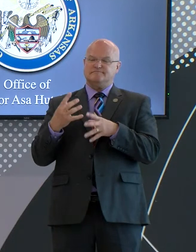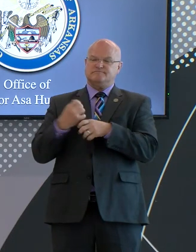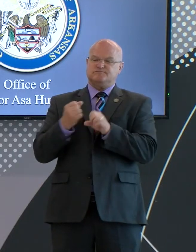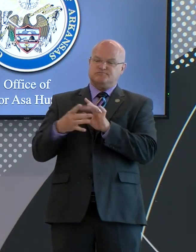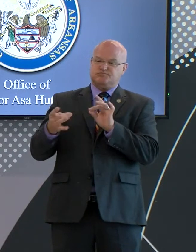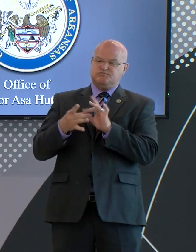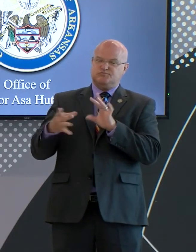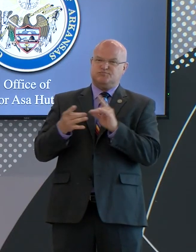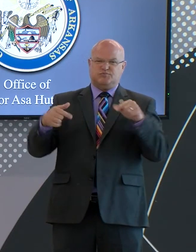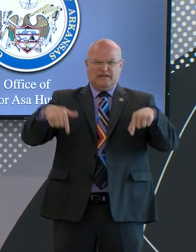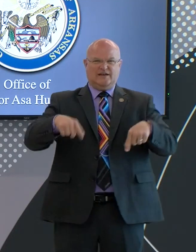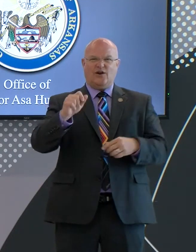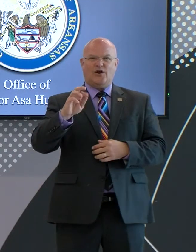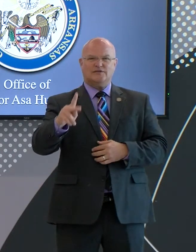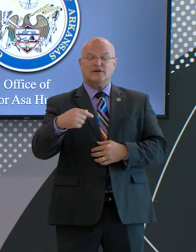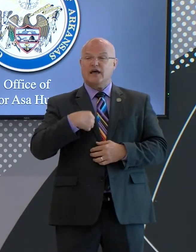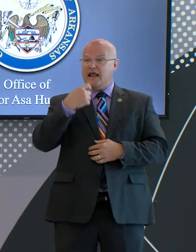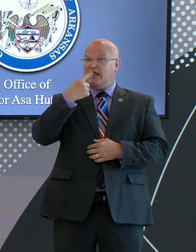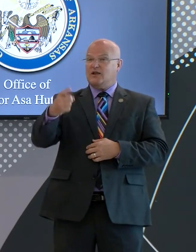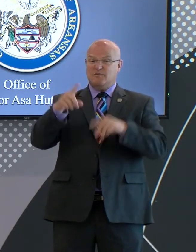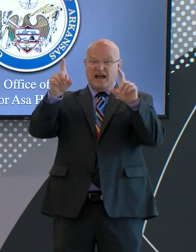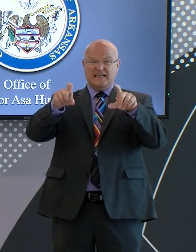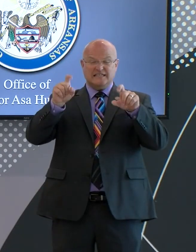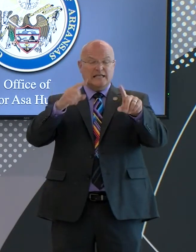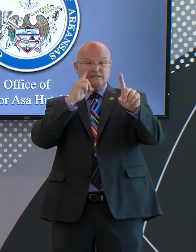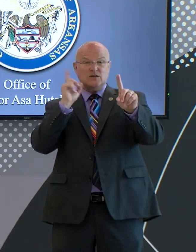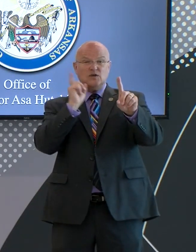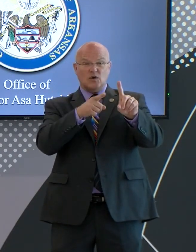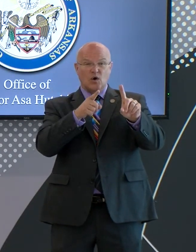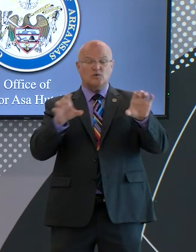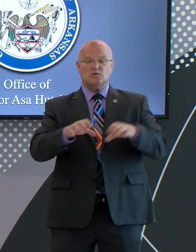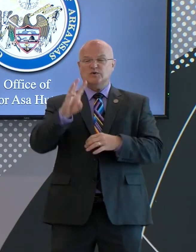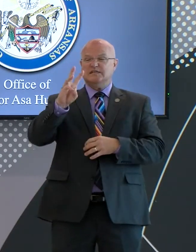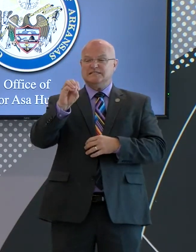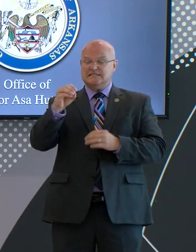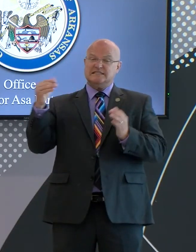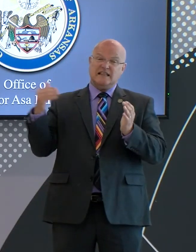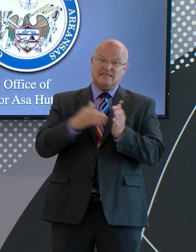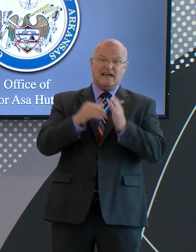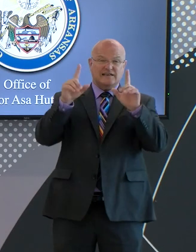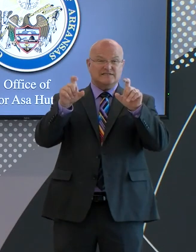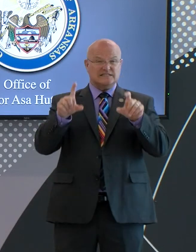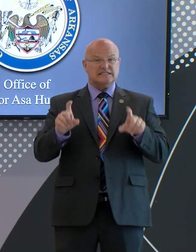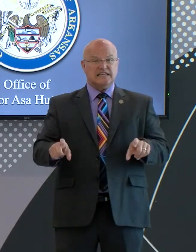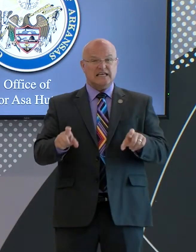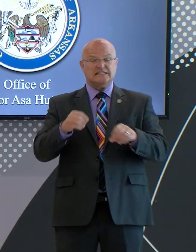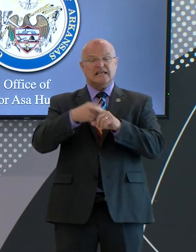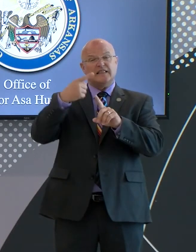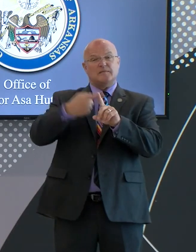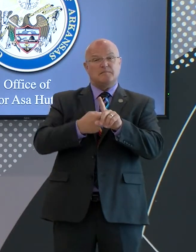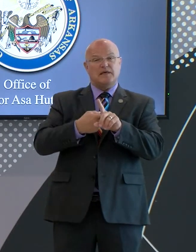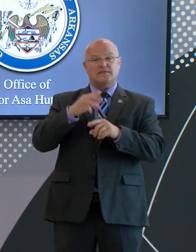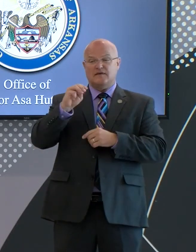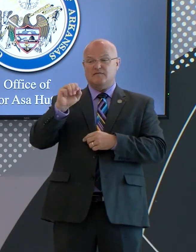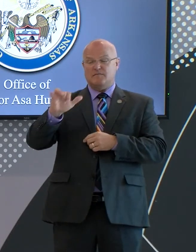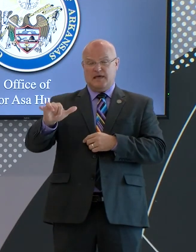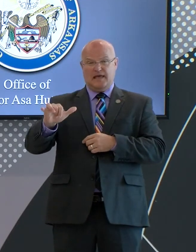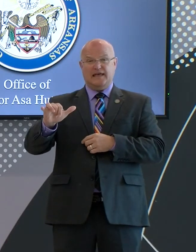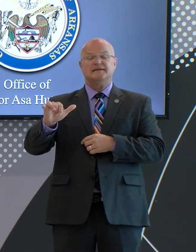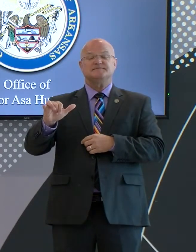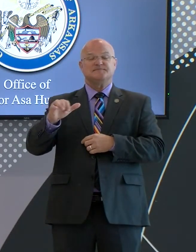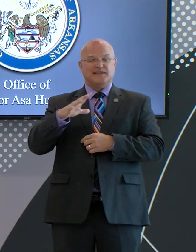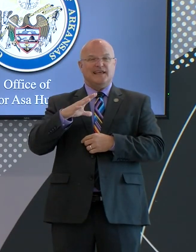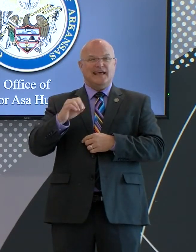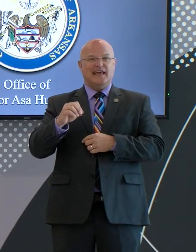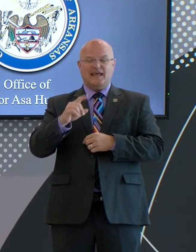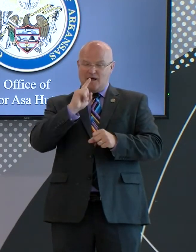briefing on where we are in Arkansas, and I told him of our testing goal to do 60,000 tests in the month of May,